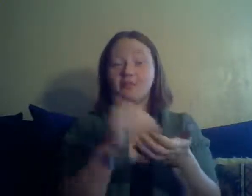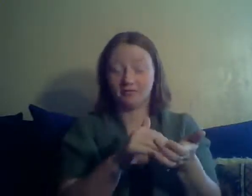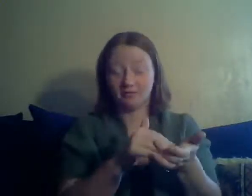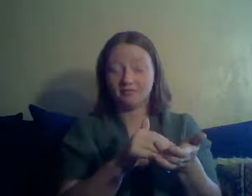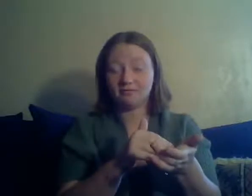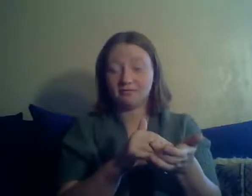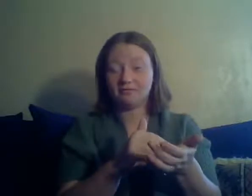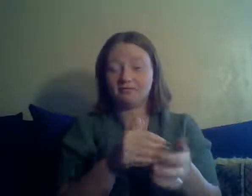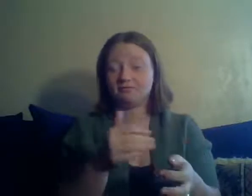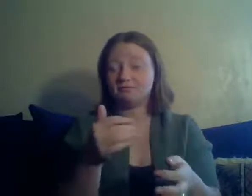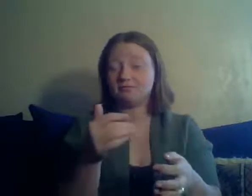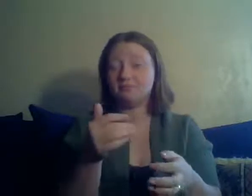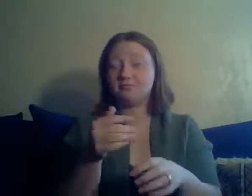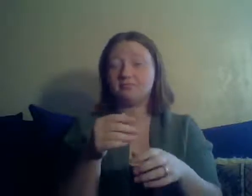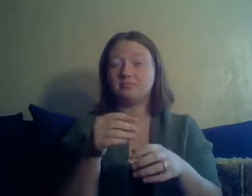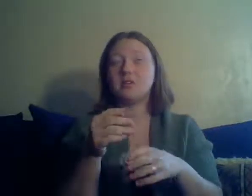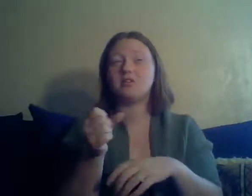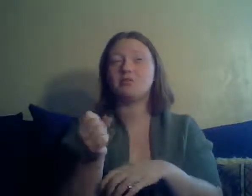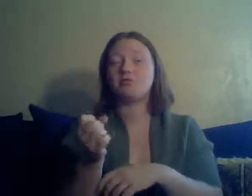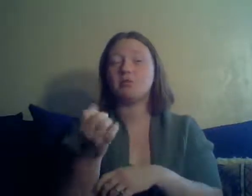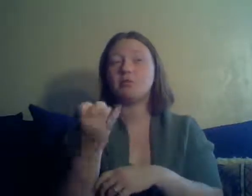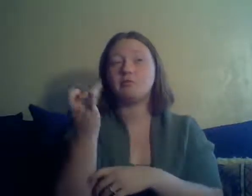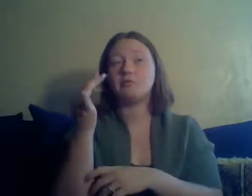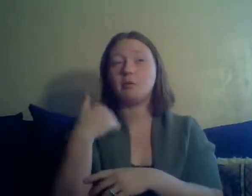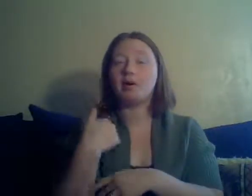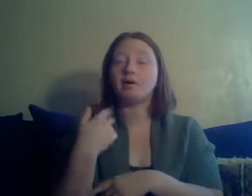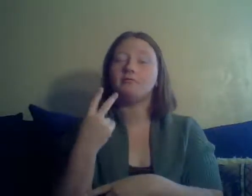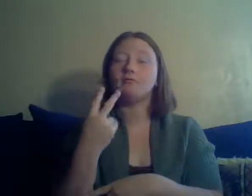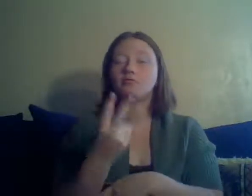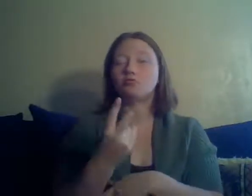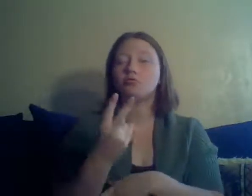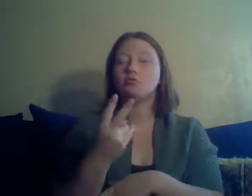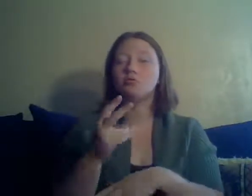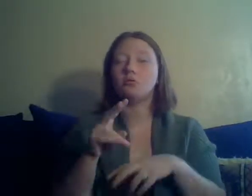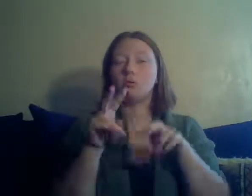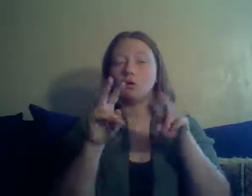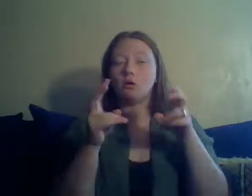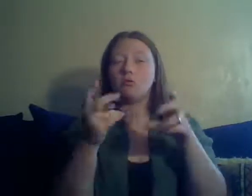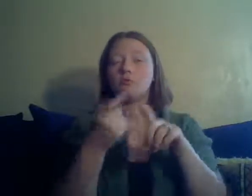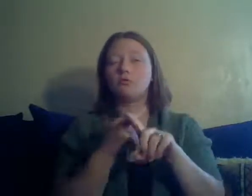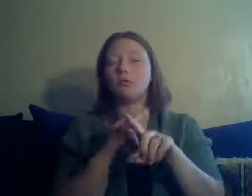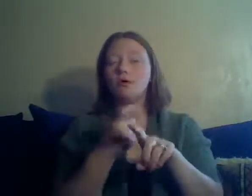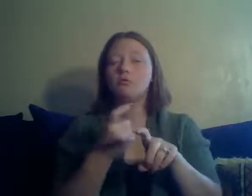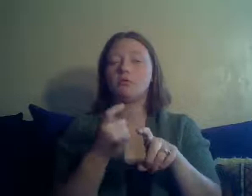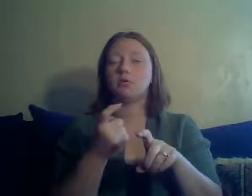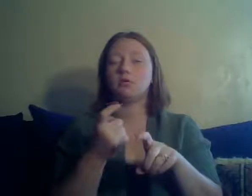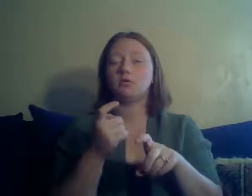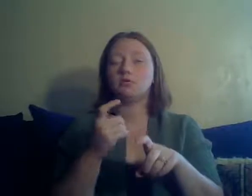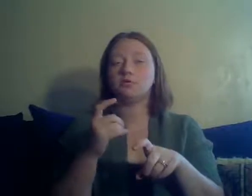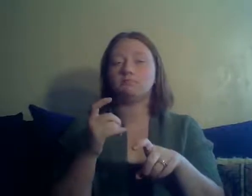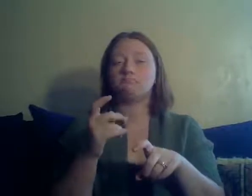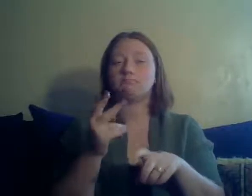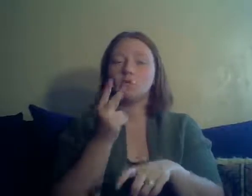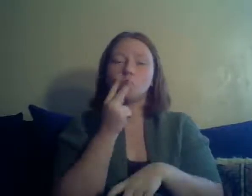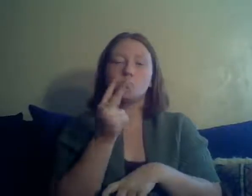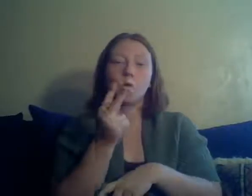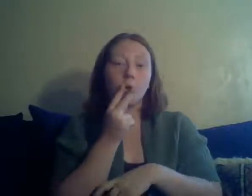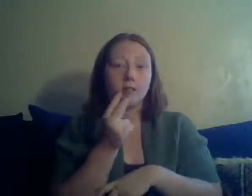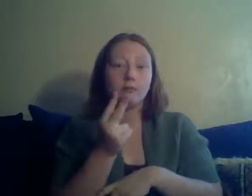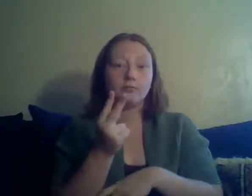smoking cessation programs, and you find out that, wow, the patch keeps coming up again and again, well, maybe that should be a heading in your report, and